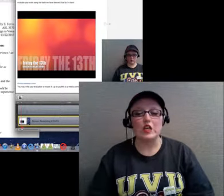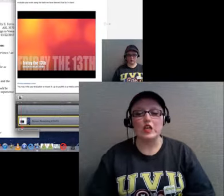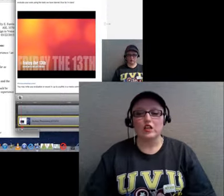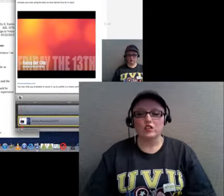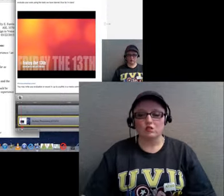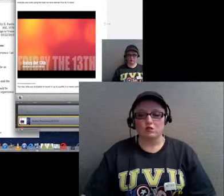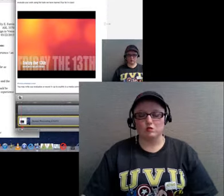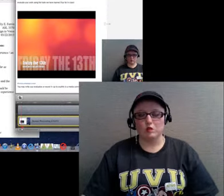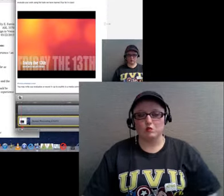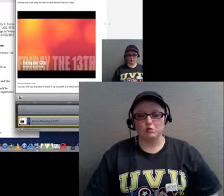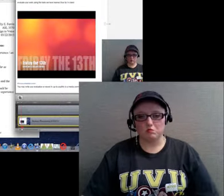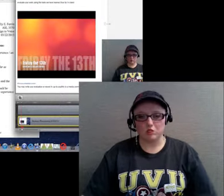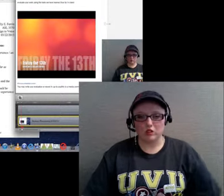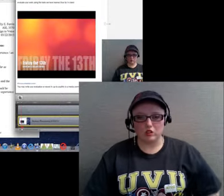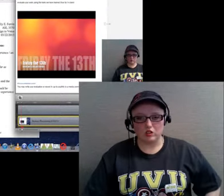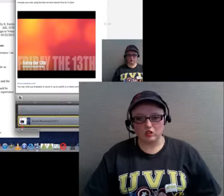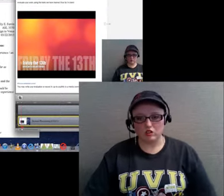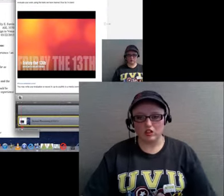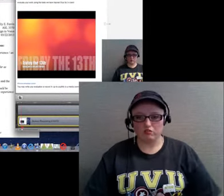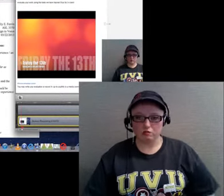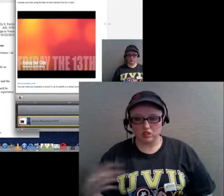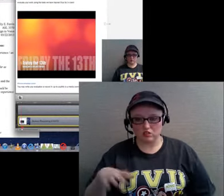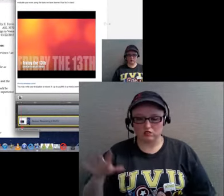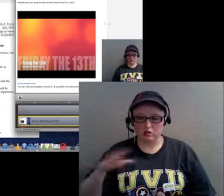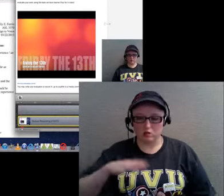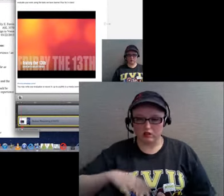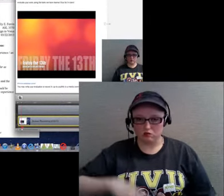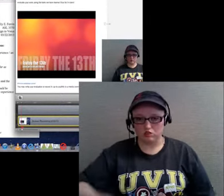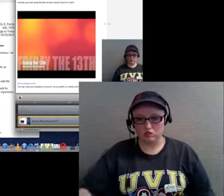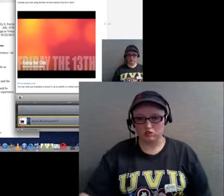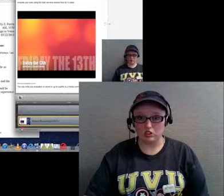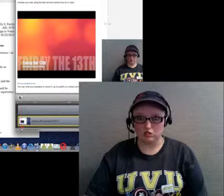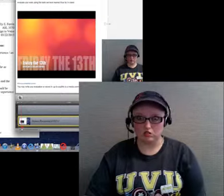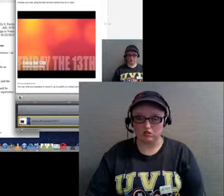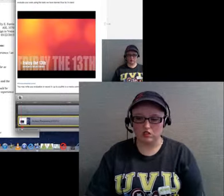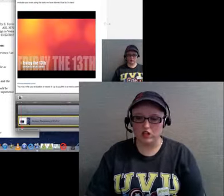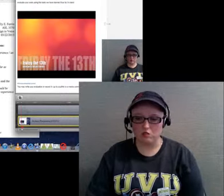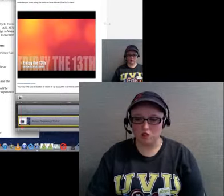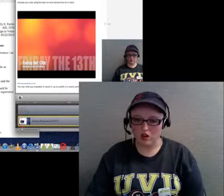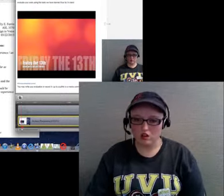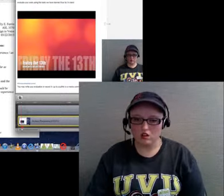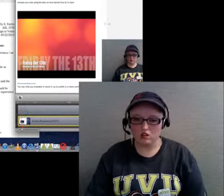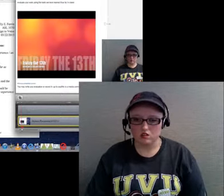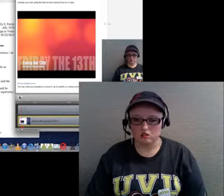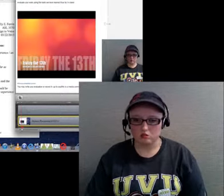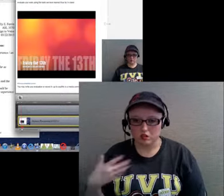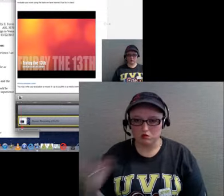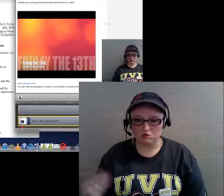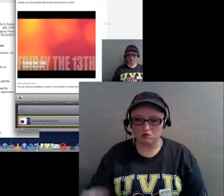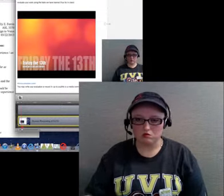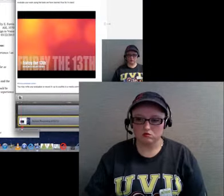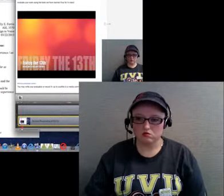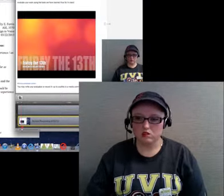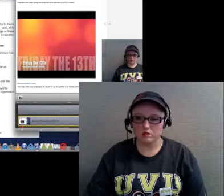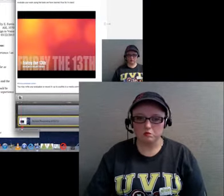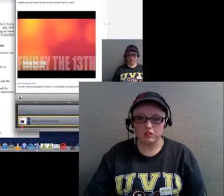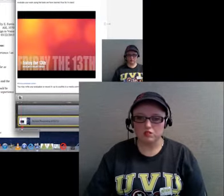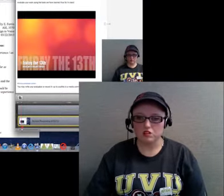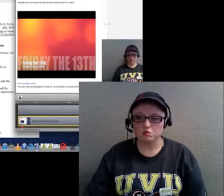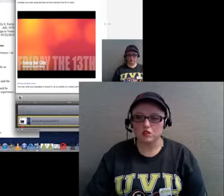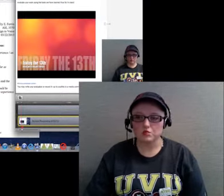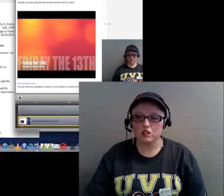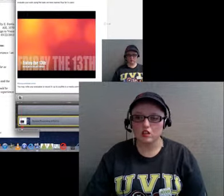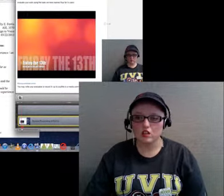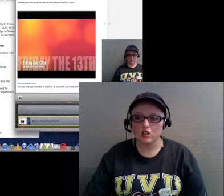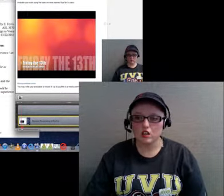moment. So it might be a good thing for me to go back through and just redo this anyway, just for my own